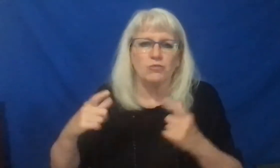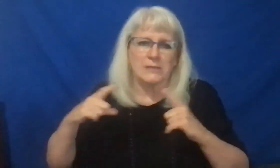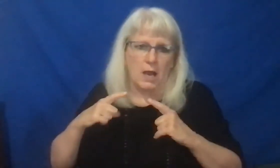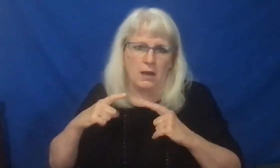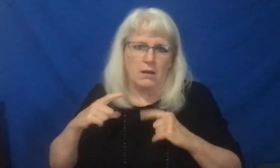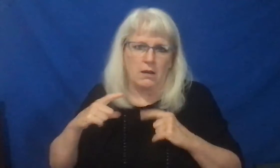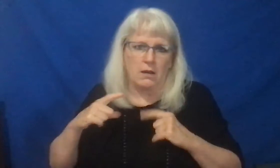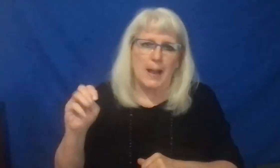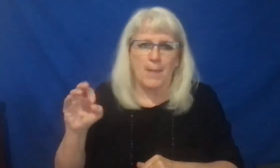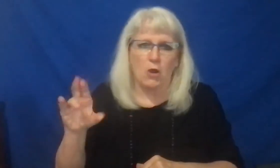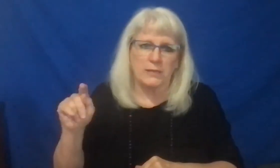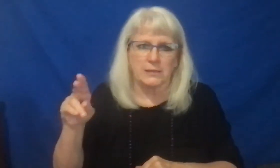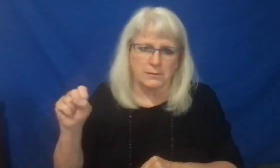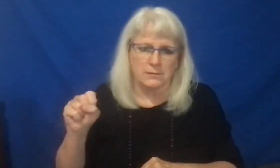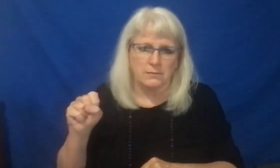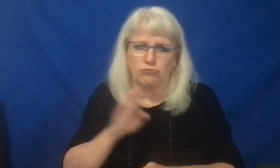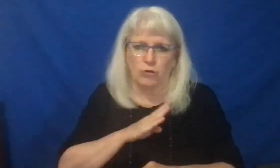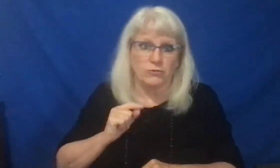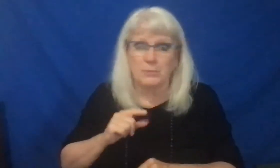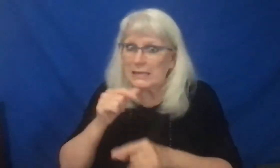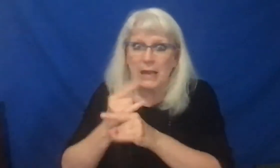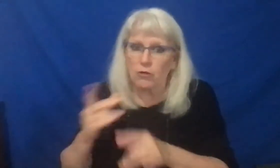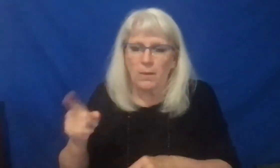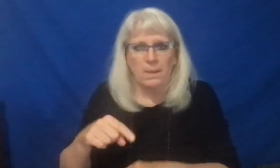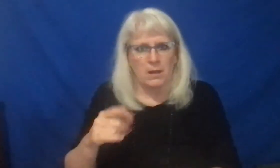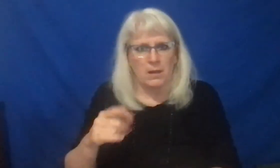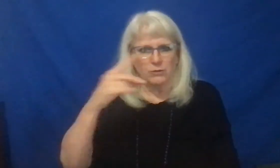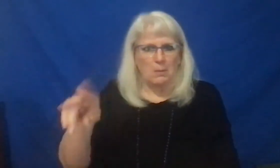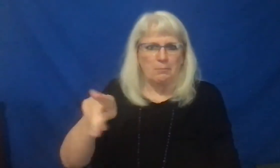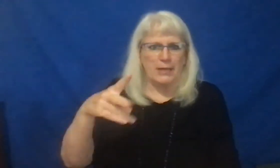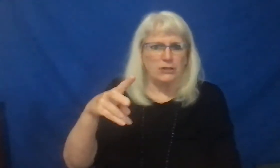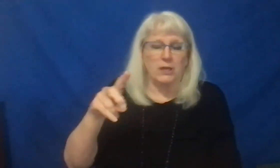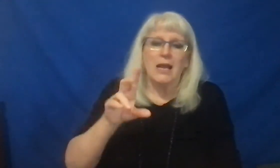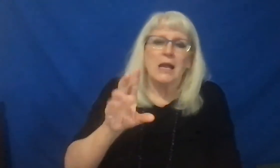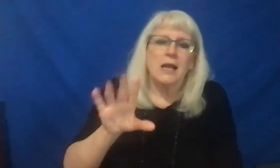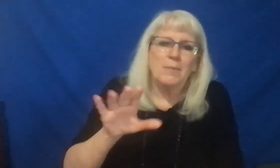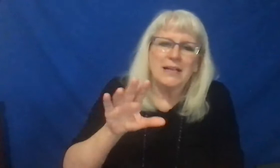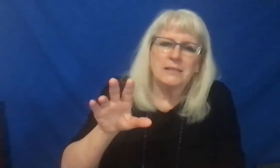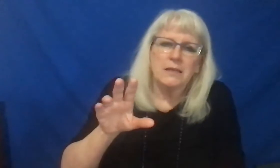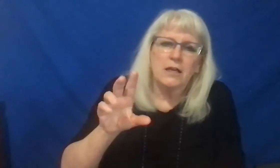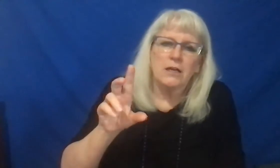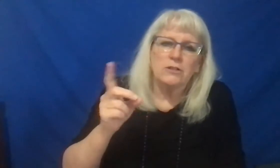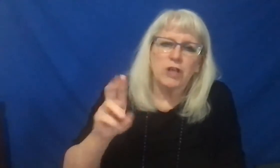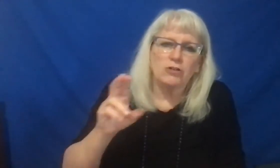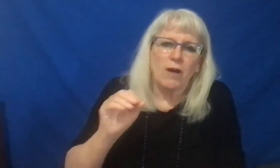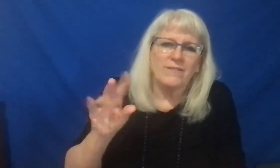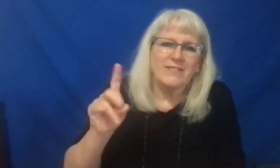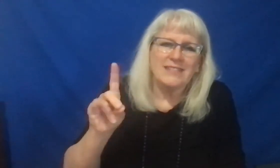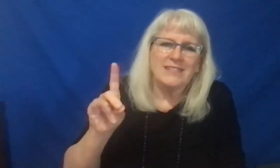I was just so interested. He's in him. He has a doctorate of divinity, right? Non-alcoholic. He's willing to devote, well, I don't know,